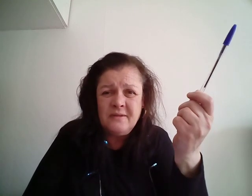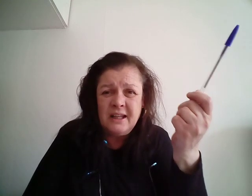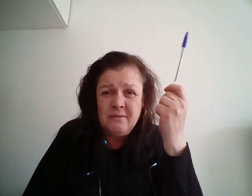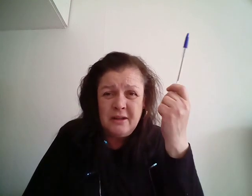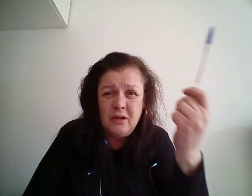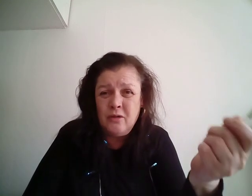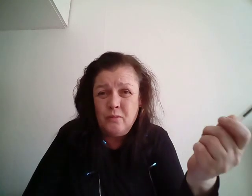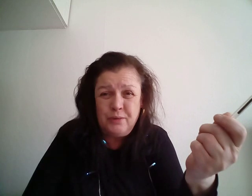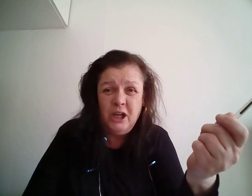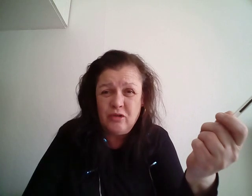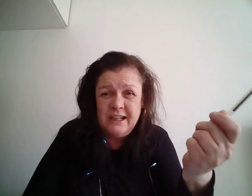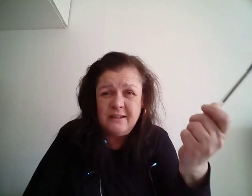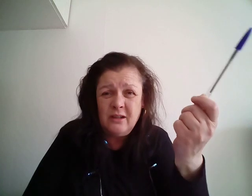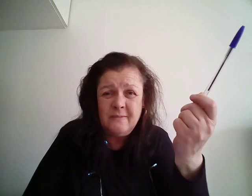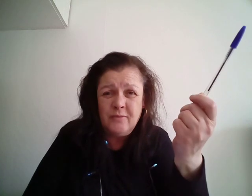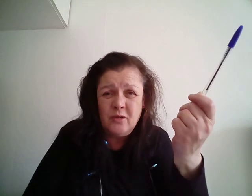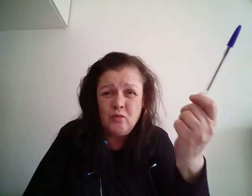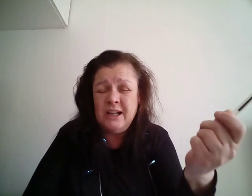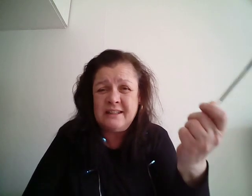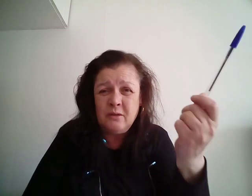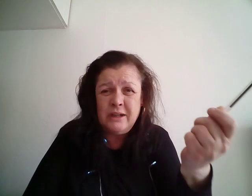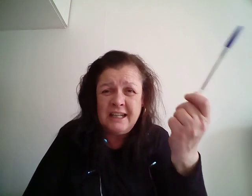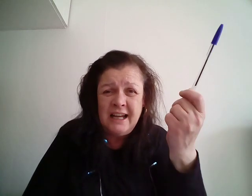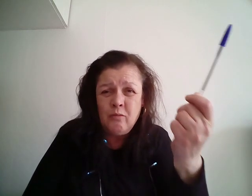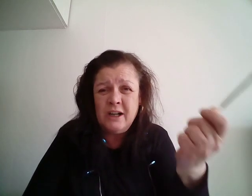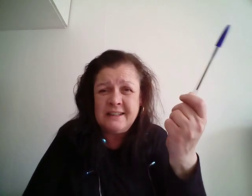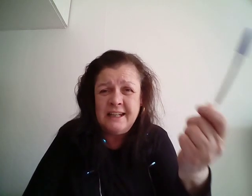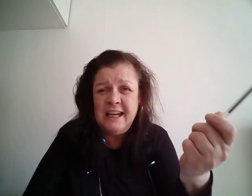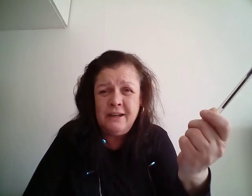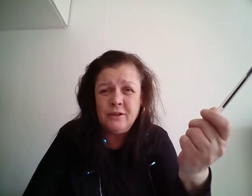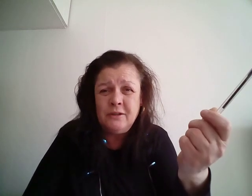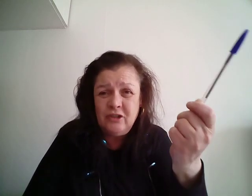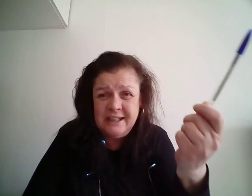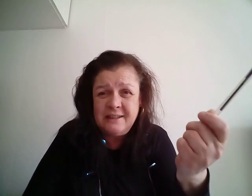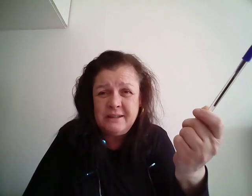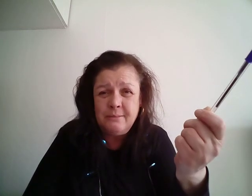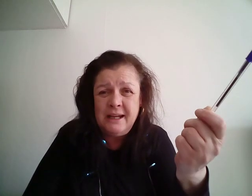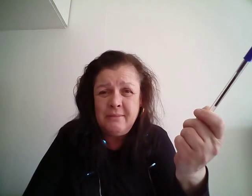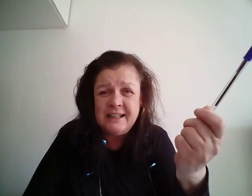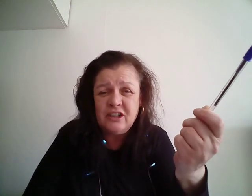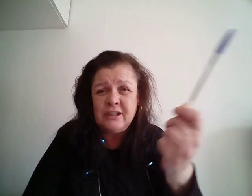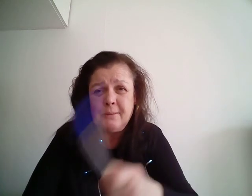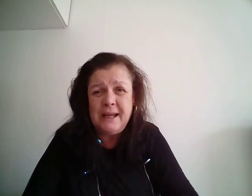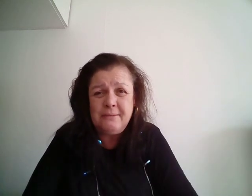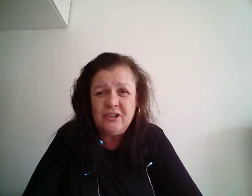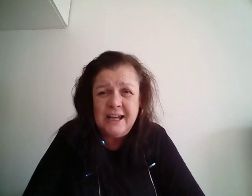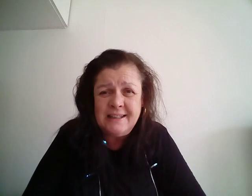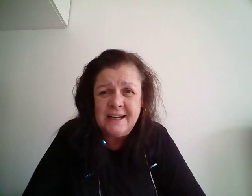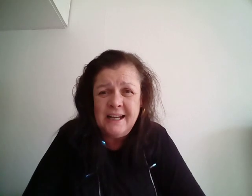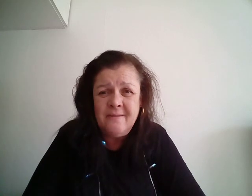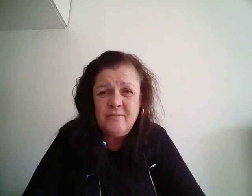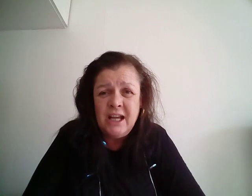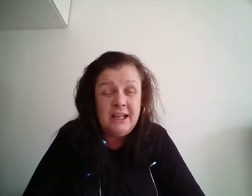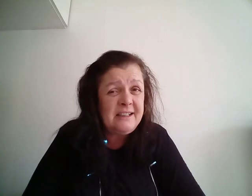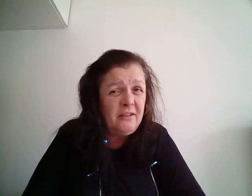than putrid, worse than wicked and worse than evil. Do you see what I mean, my delicious little babies? Yes, okay. And let's not